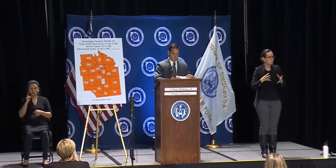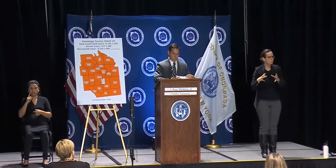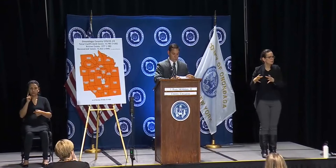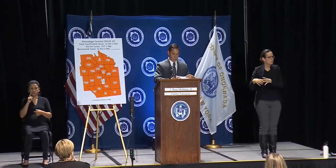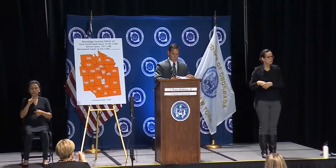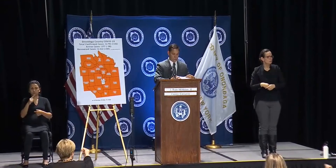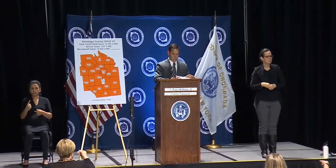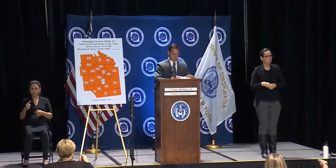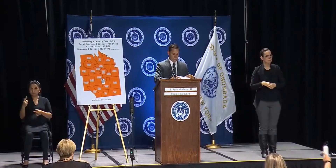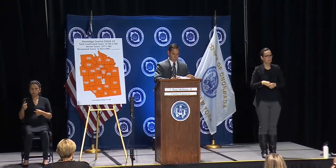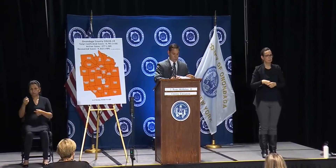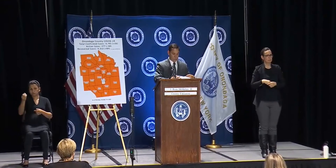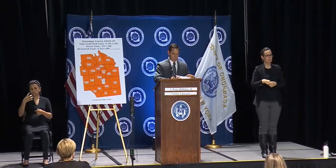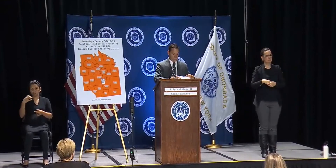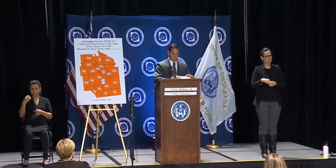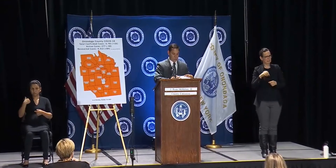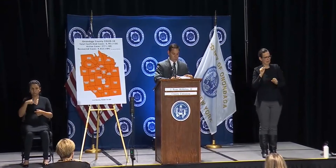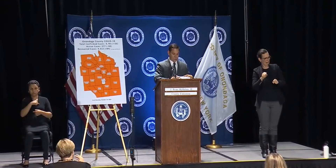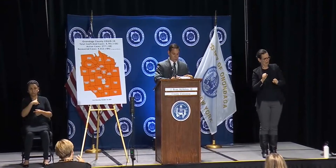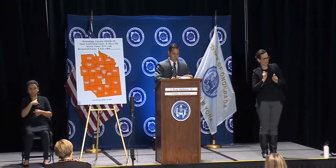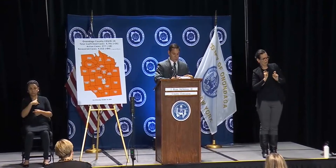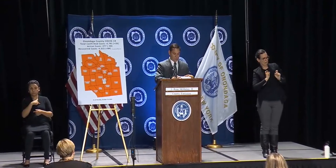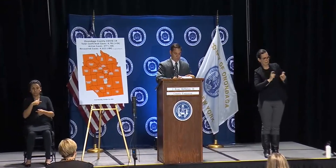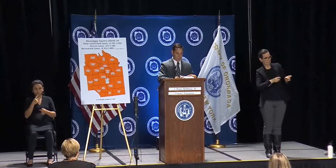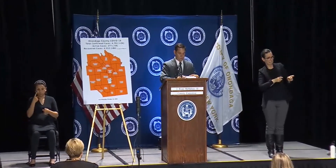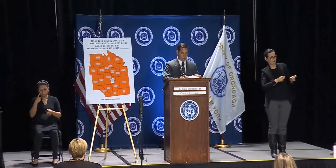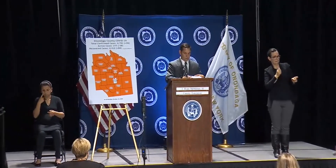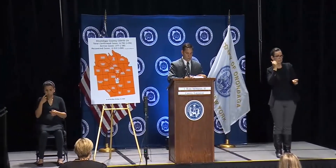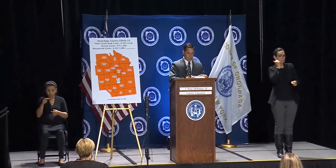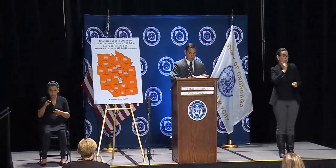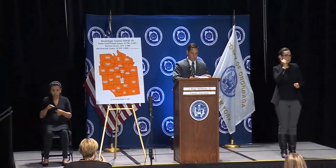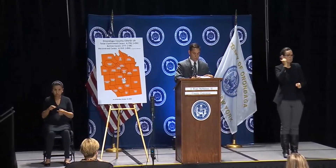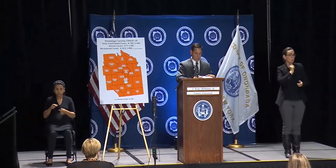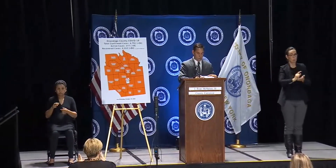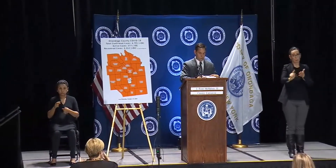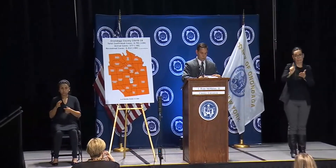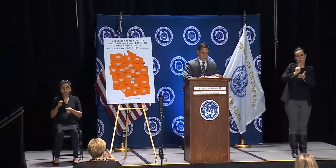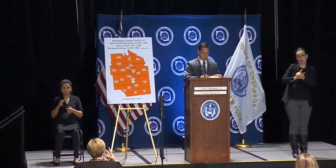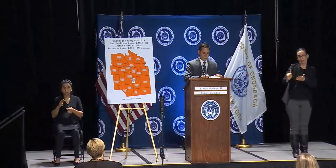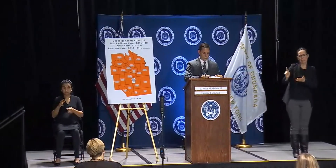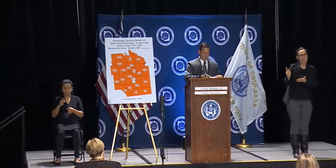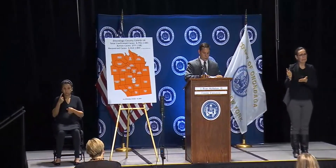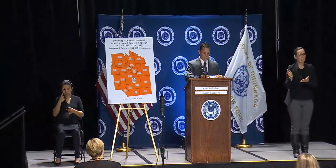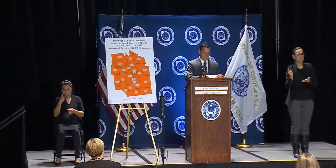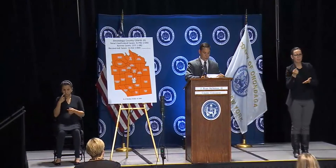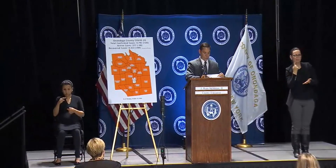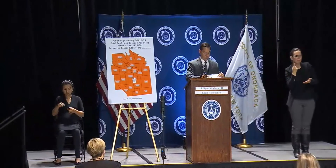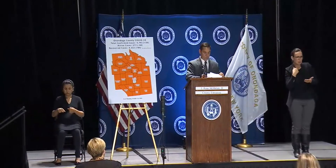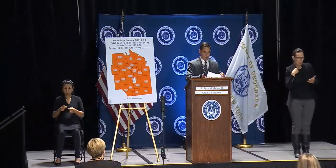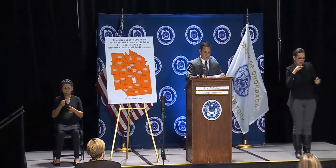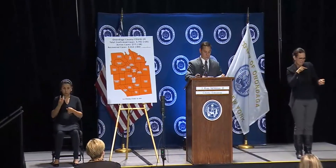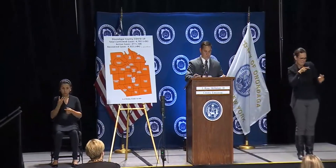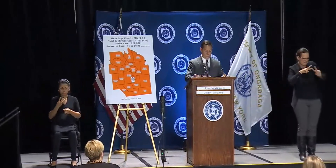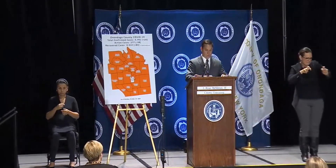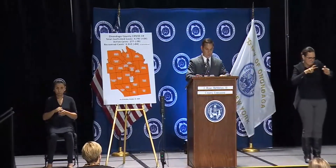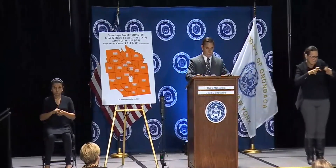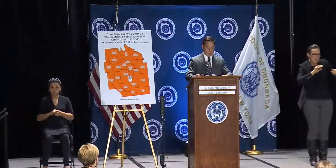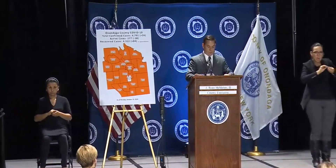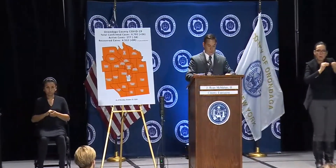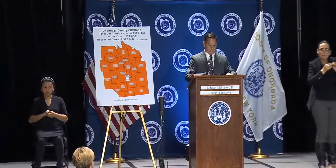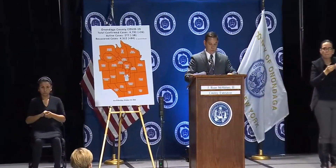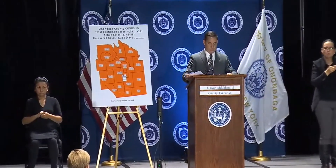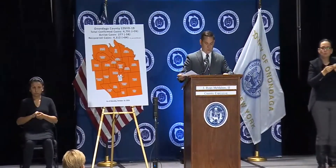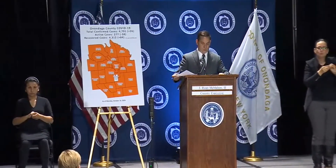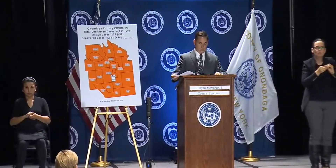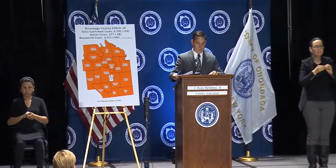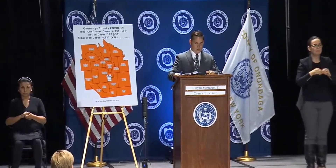just so that people could maybe better understand how many cases over the short term